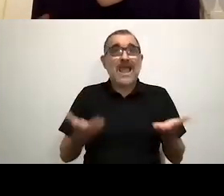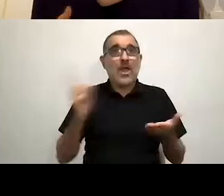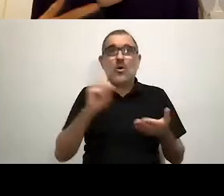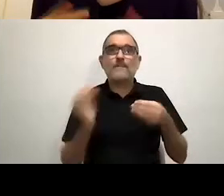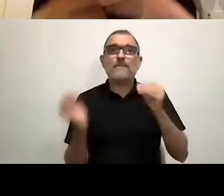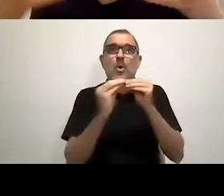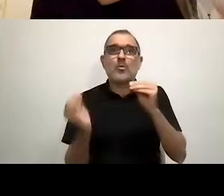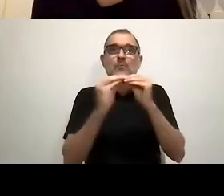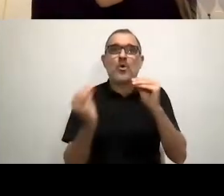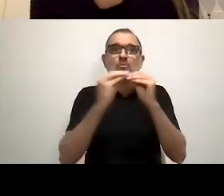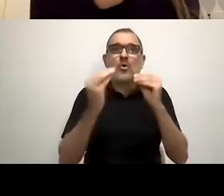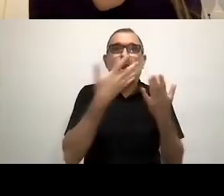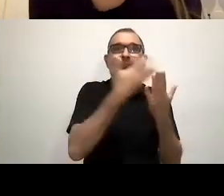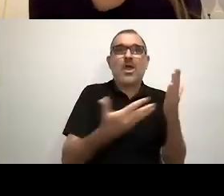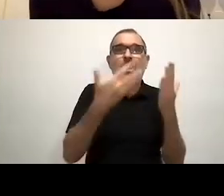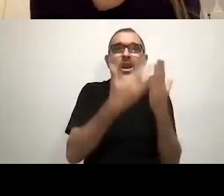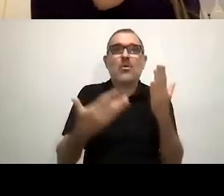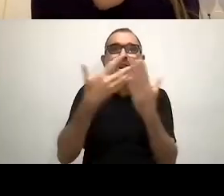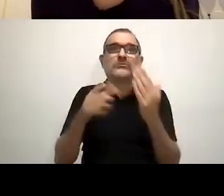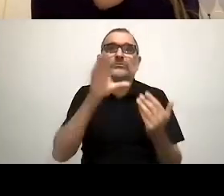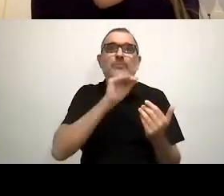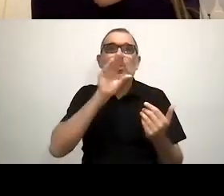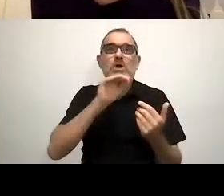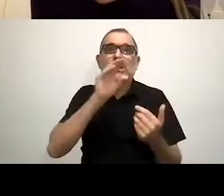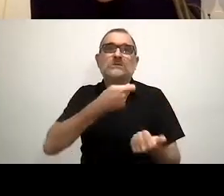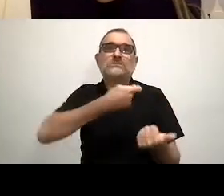we will expand that to more languages in the future.